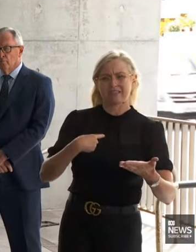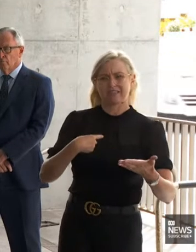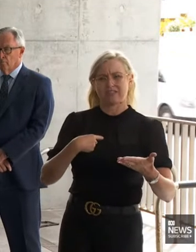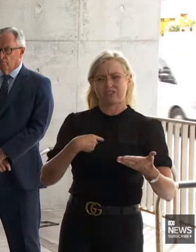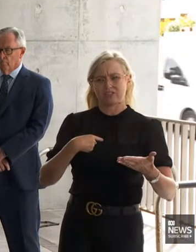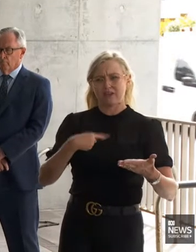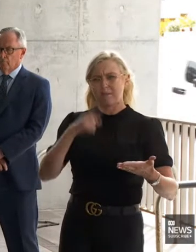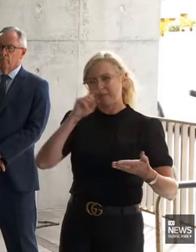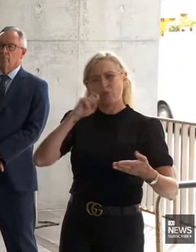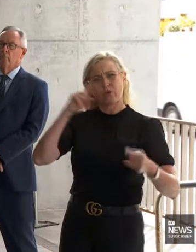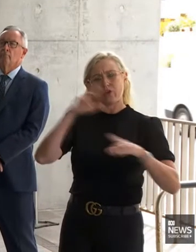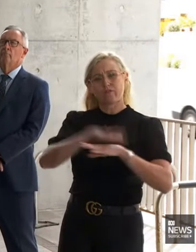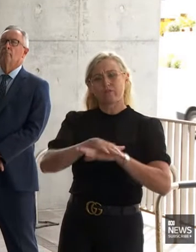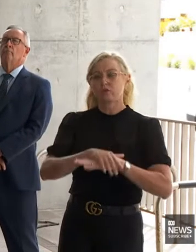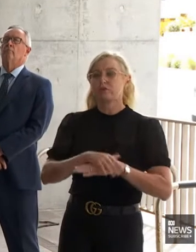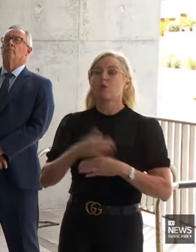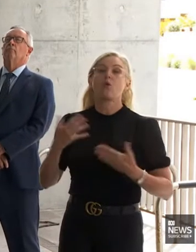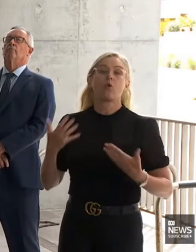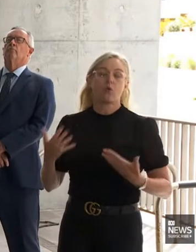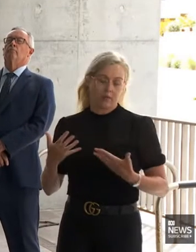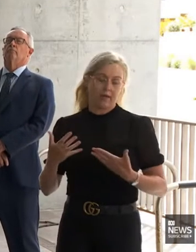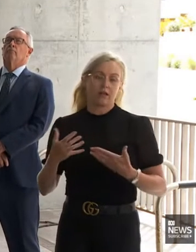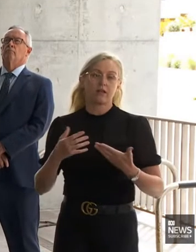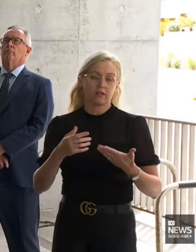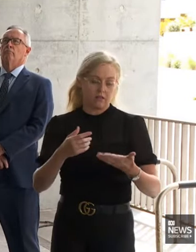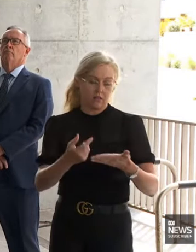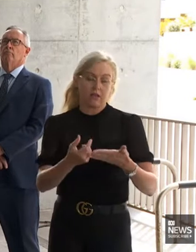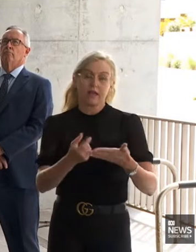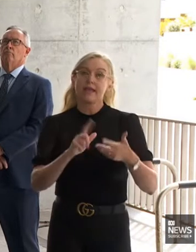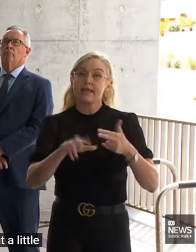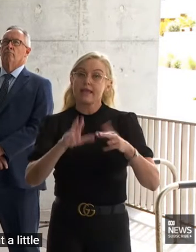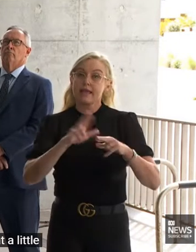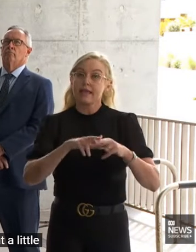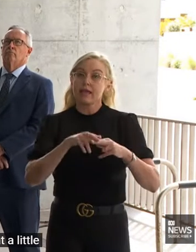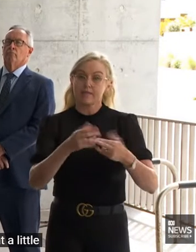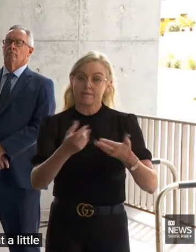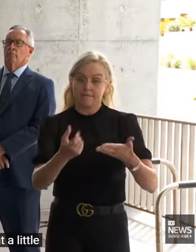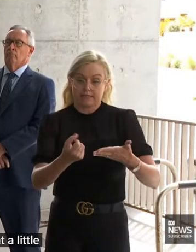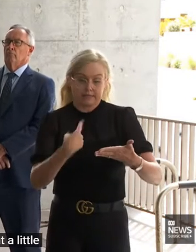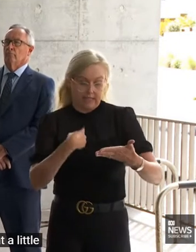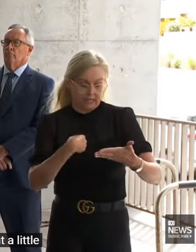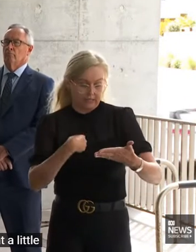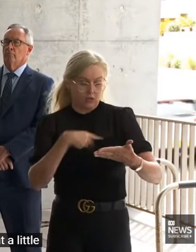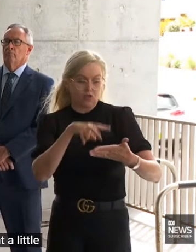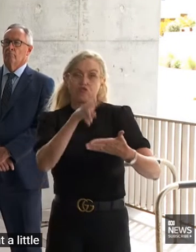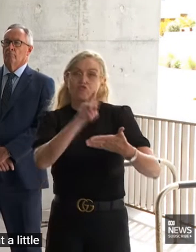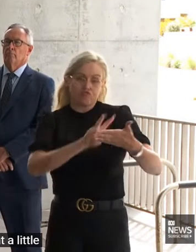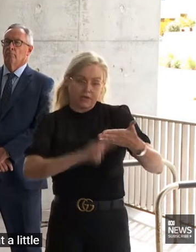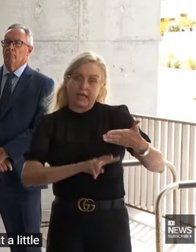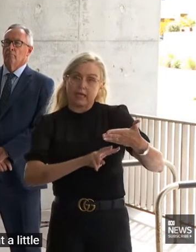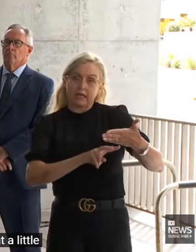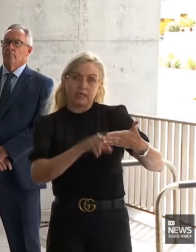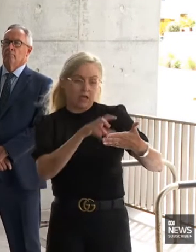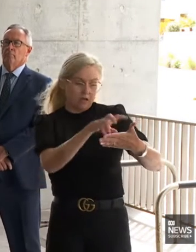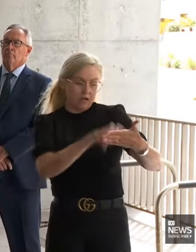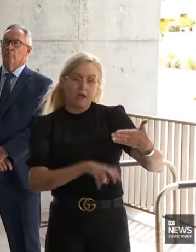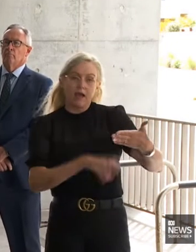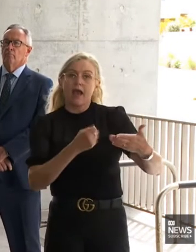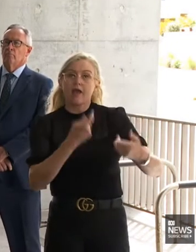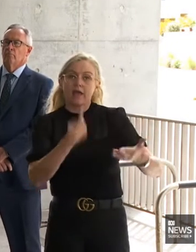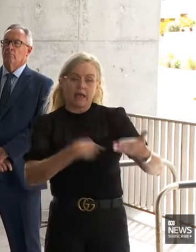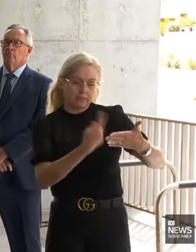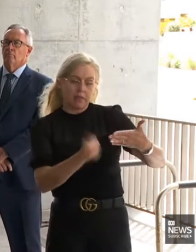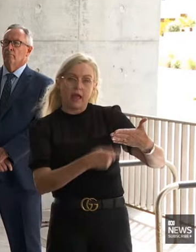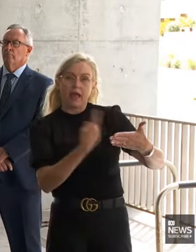Well, it's clear on that alert, and as Dr. Chan pointed out, it does provide a reminder to you. When you get that Service New South